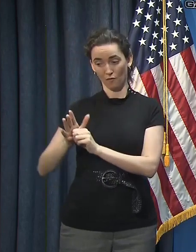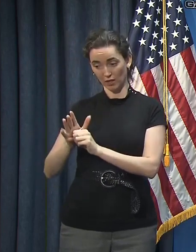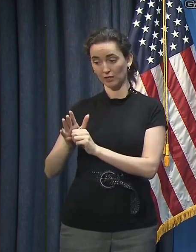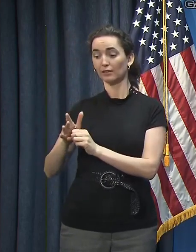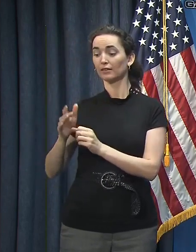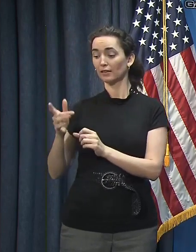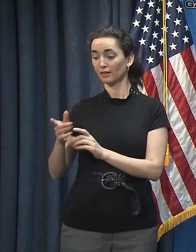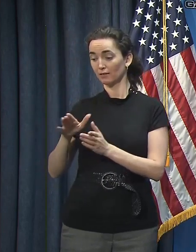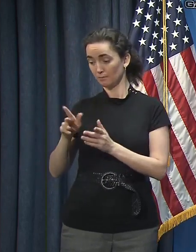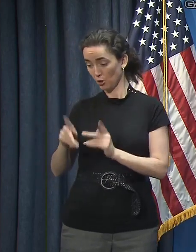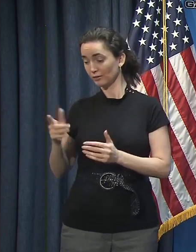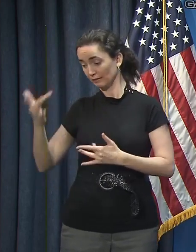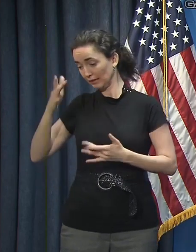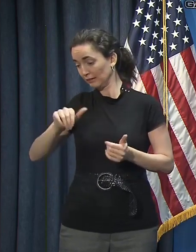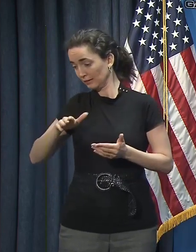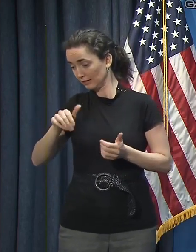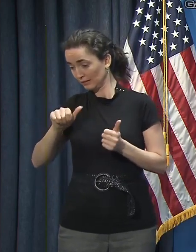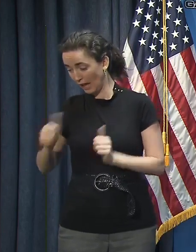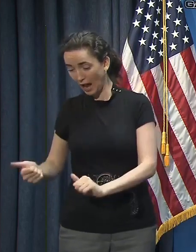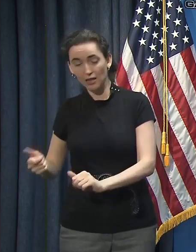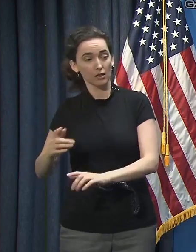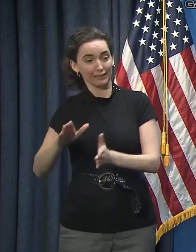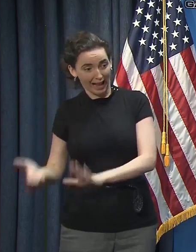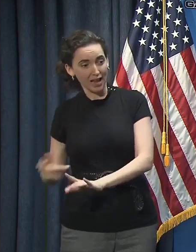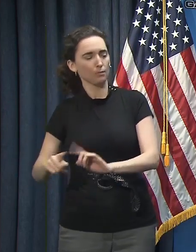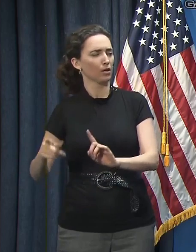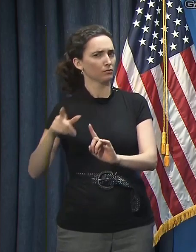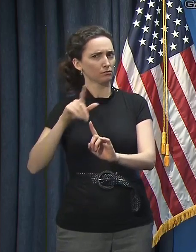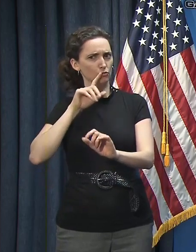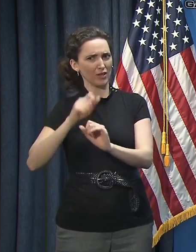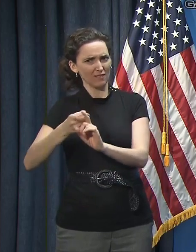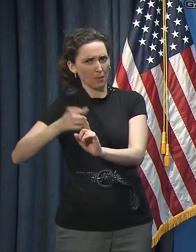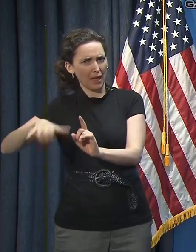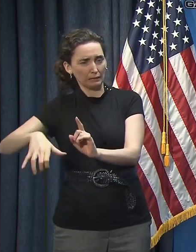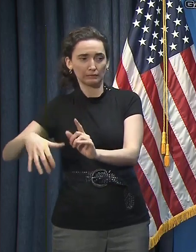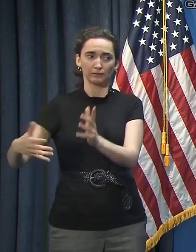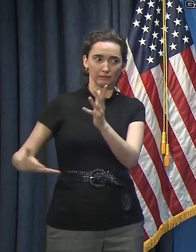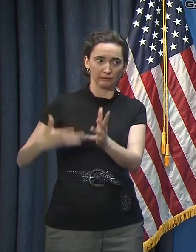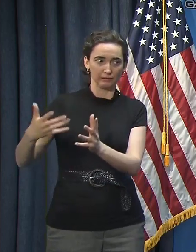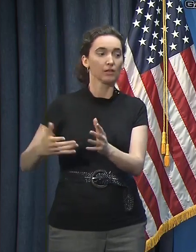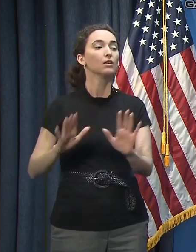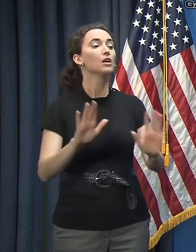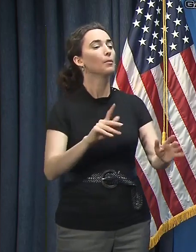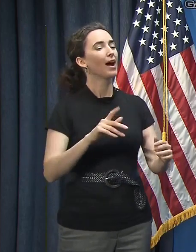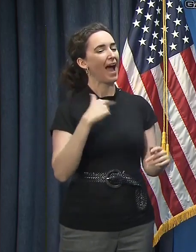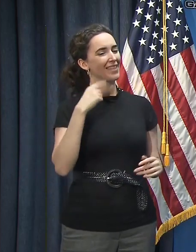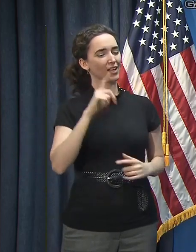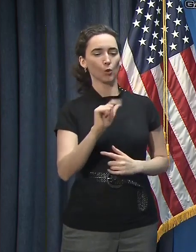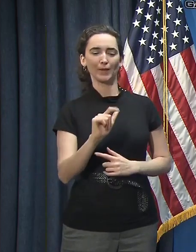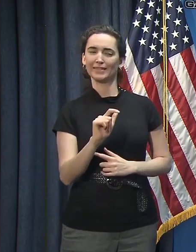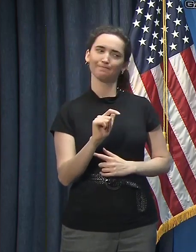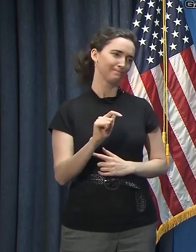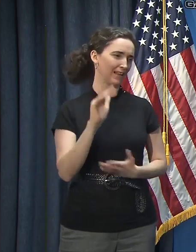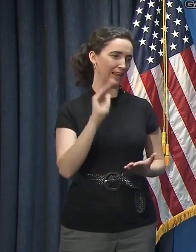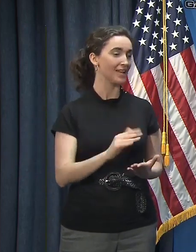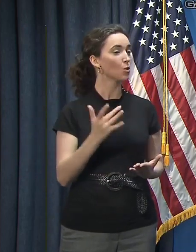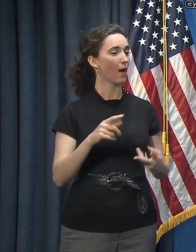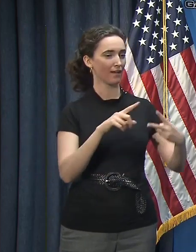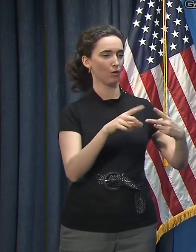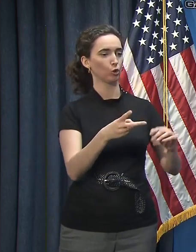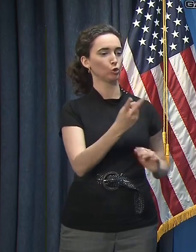I can't tell you with any certainty, and I don't think anybody can. What I can tell you is in Louisiana, we have two policies that I think make that less likely. One is we do encourage